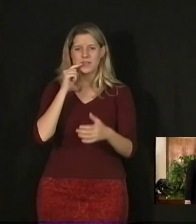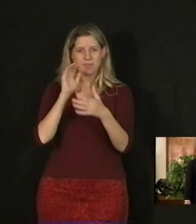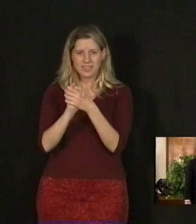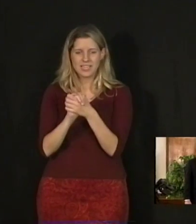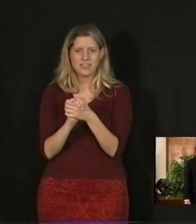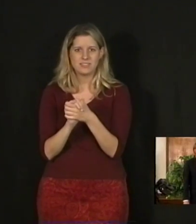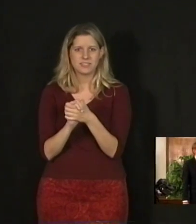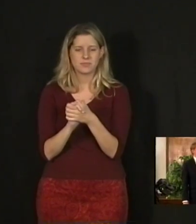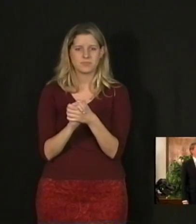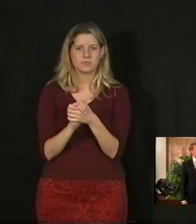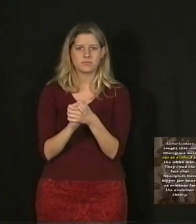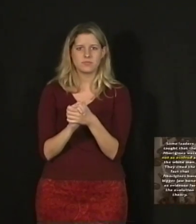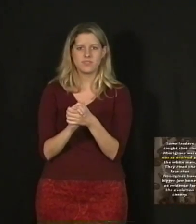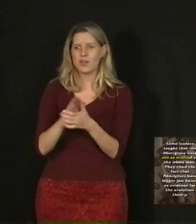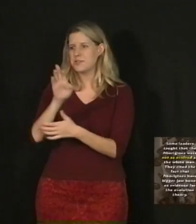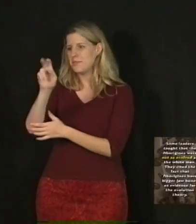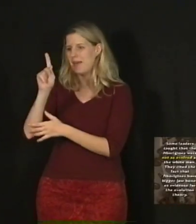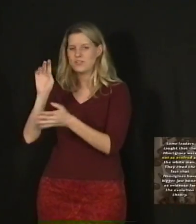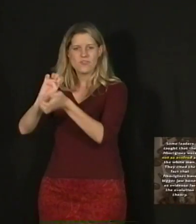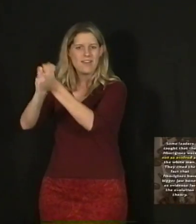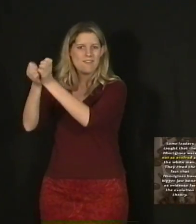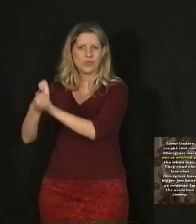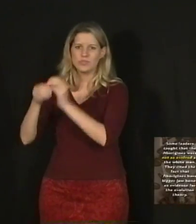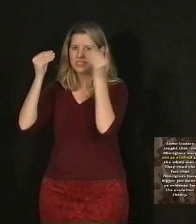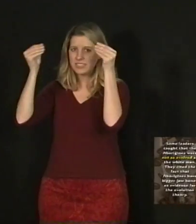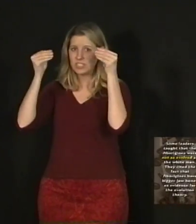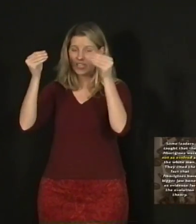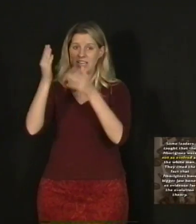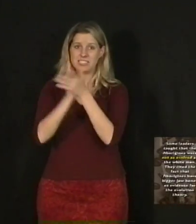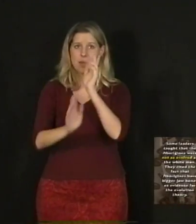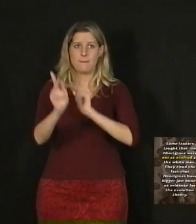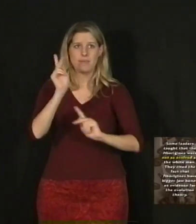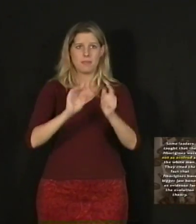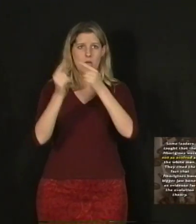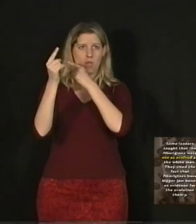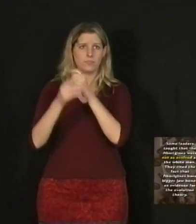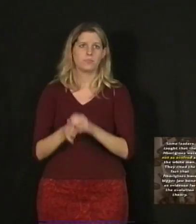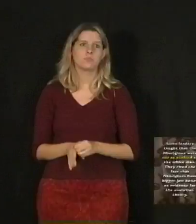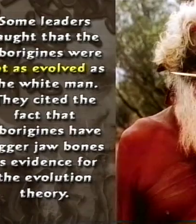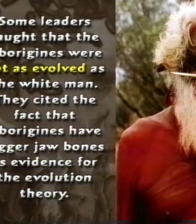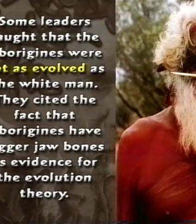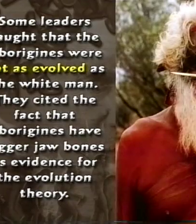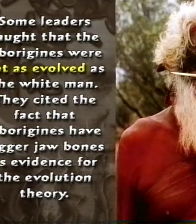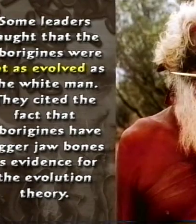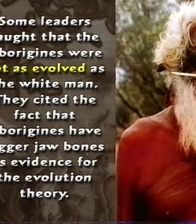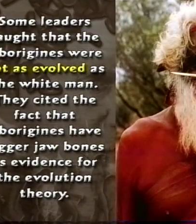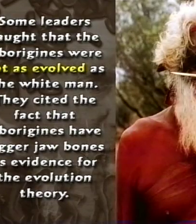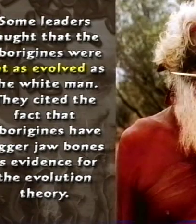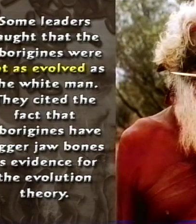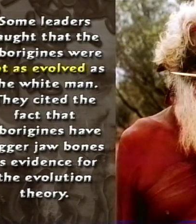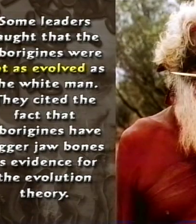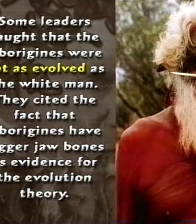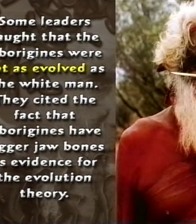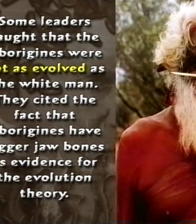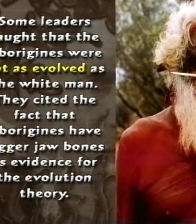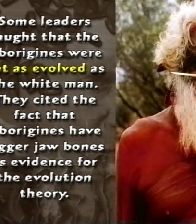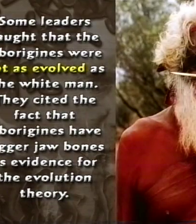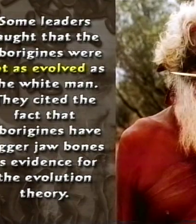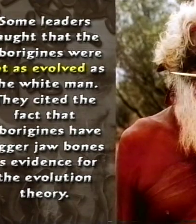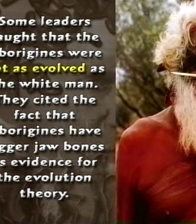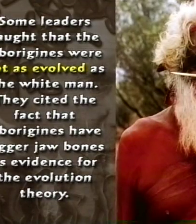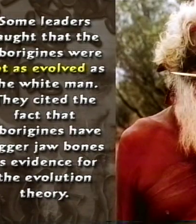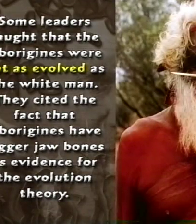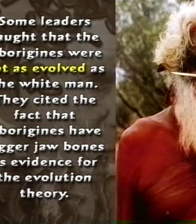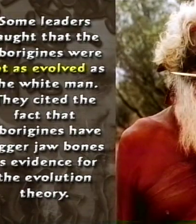evolution teaching. Now, some people thought the Aborigines from Australia were inferior because they have bigger jaw bones, which is true.